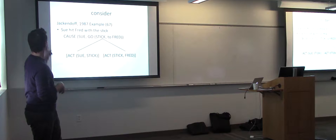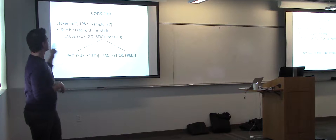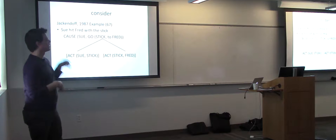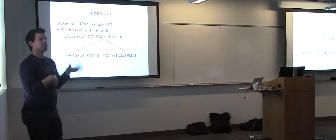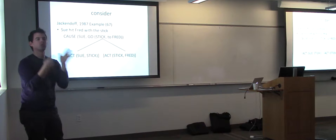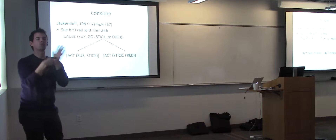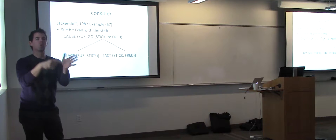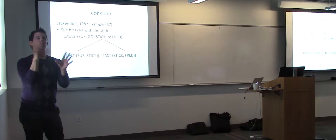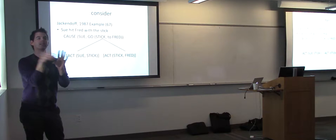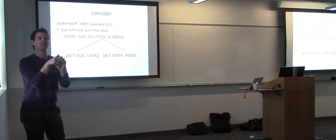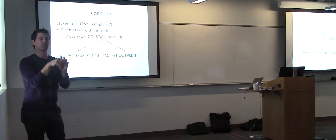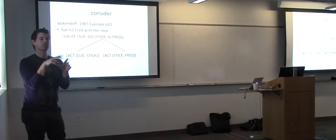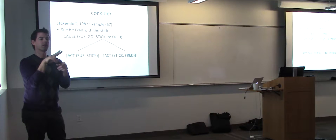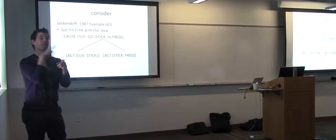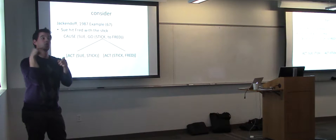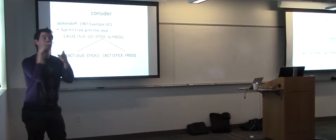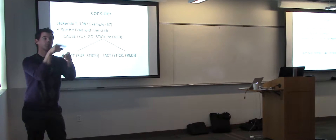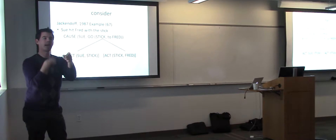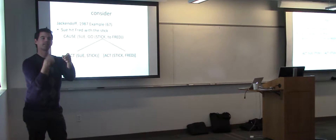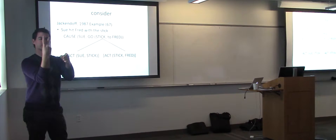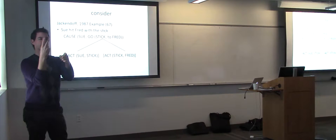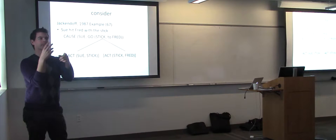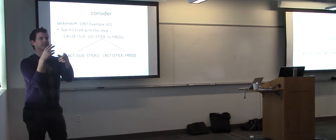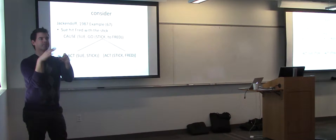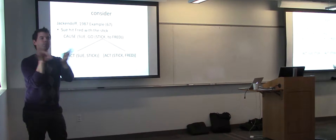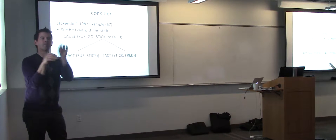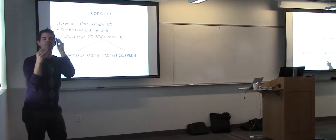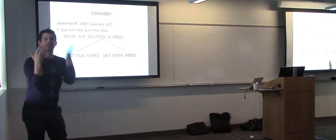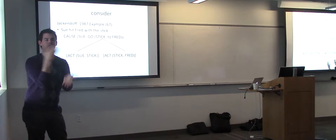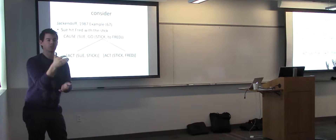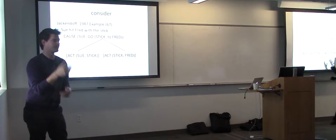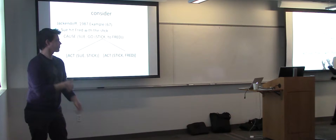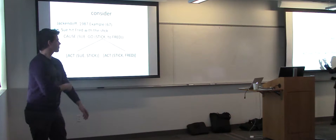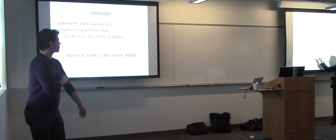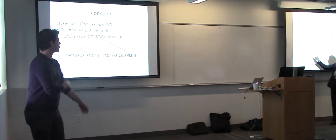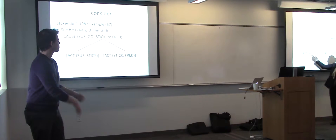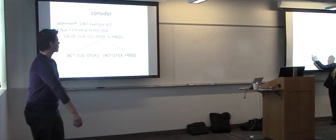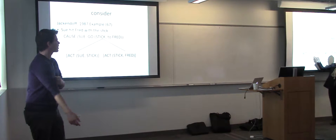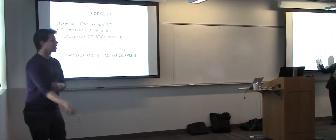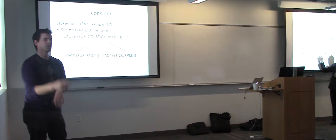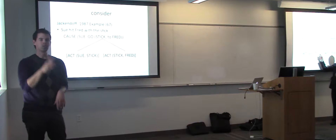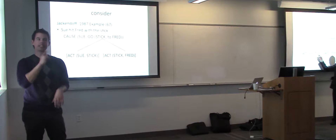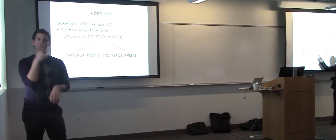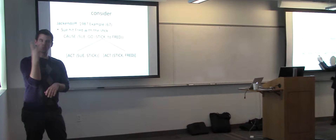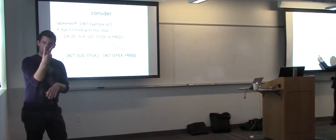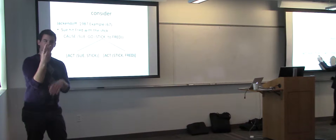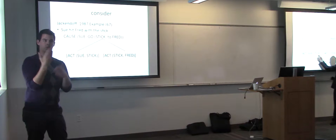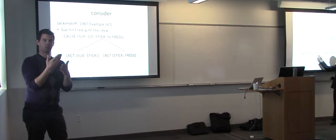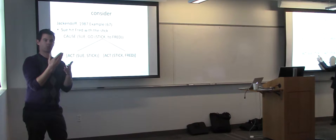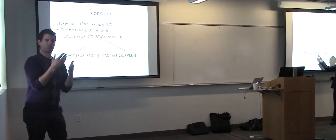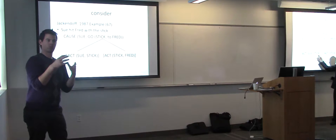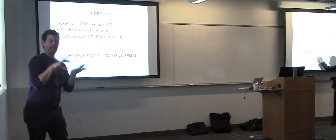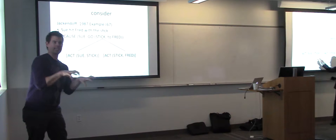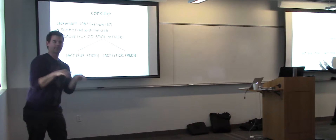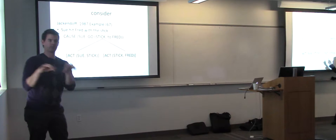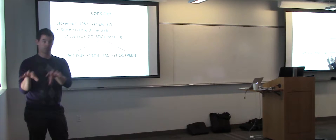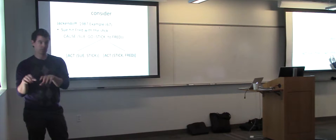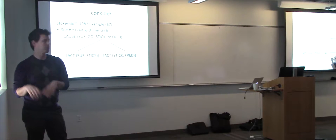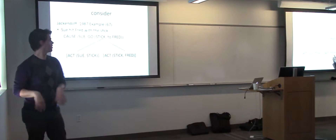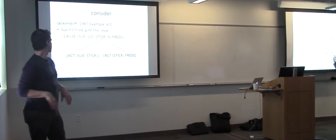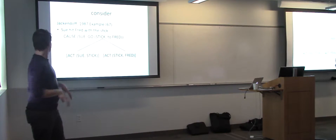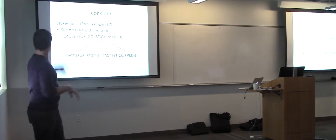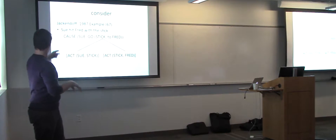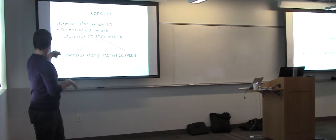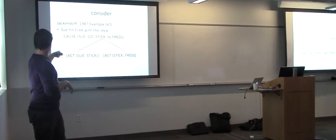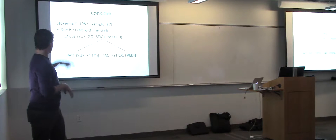where Sue hit Fred with a stick is a combination of Sue interacting with the stick and